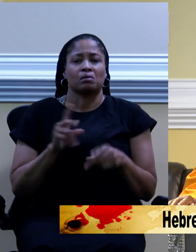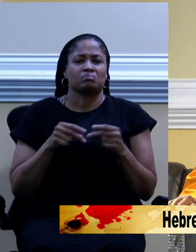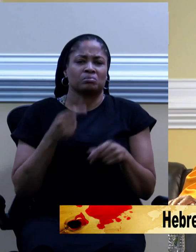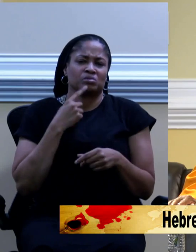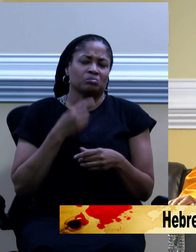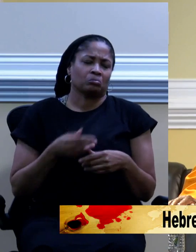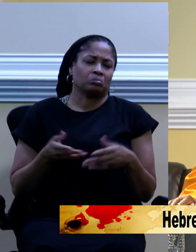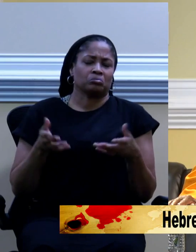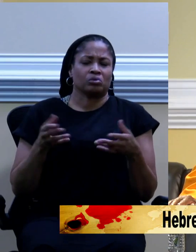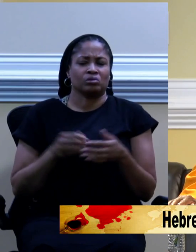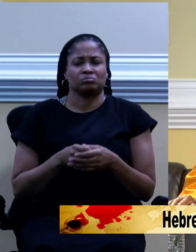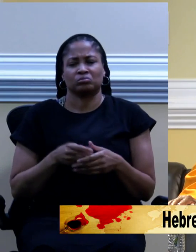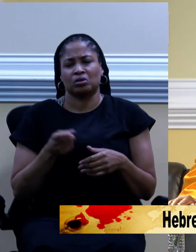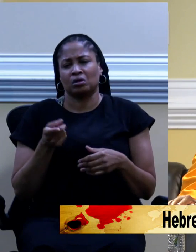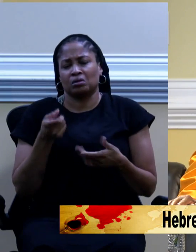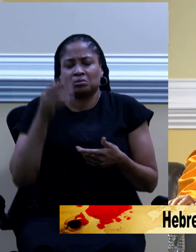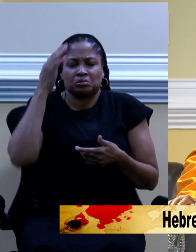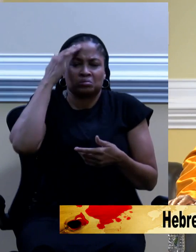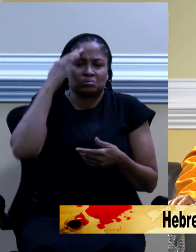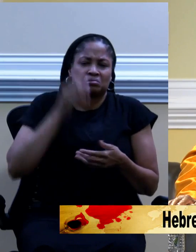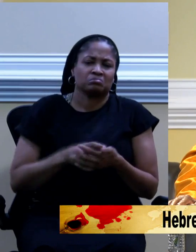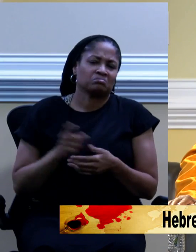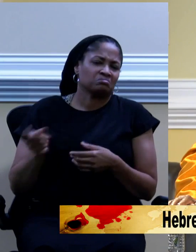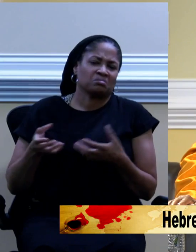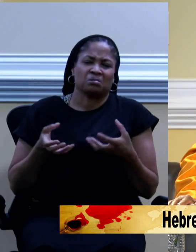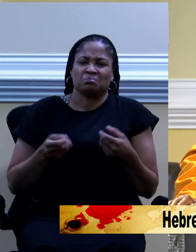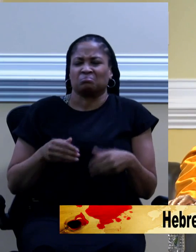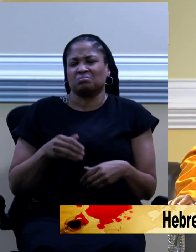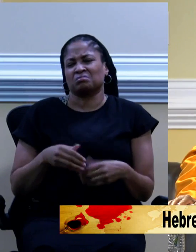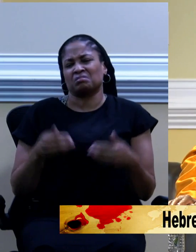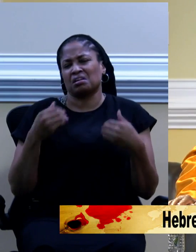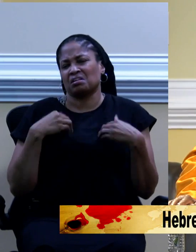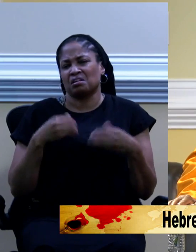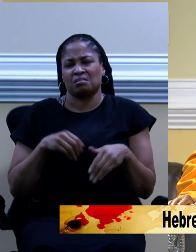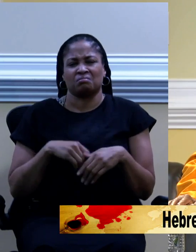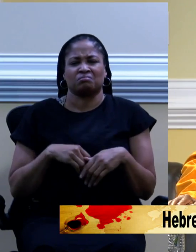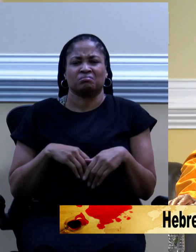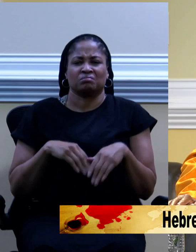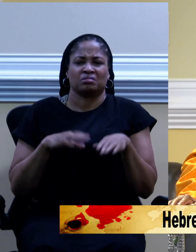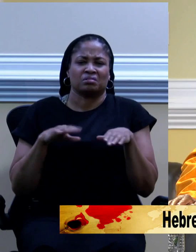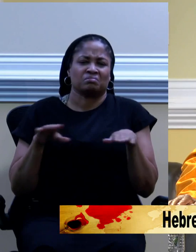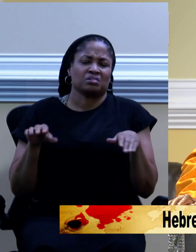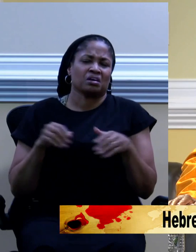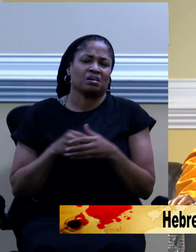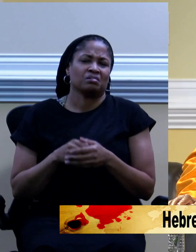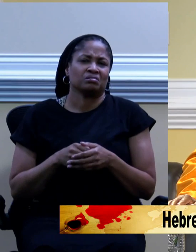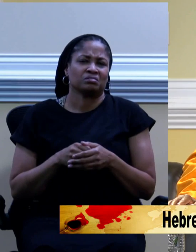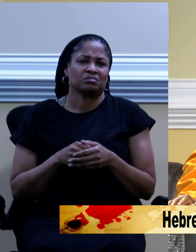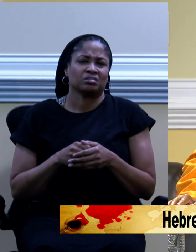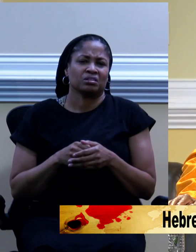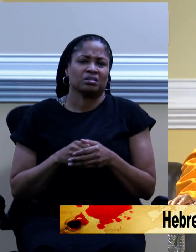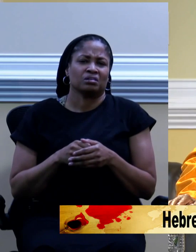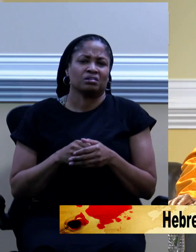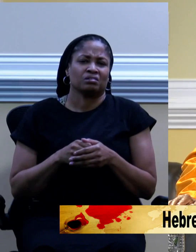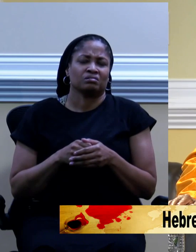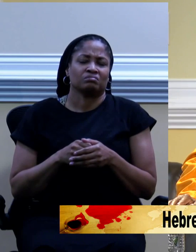can no woman have no child by without a man? But the book said, virgin can conceive. Oh, man, you don't understand. Virgin just mean